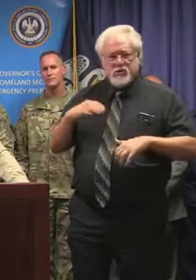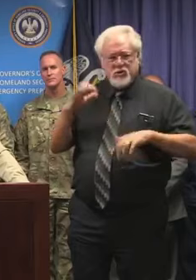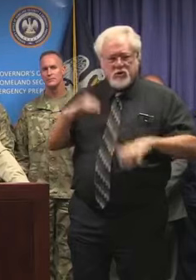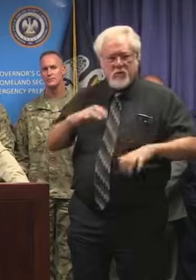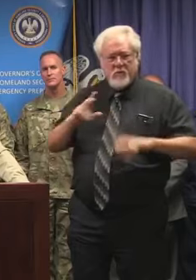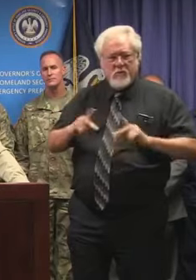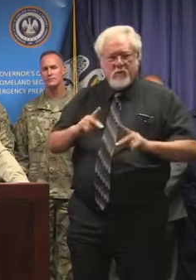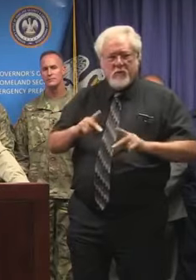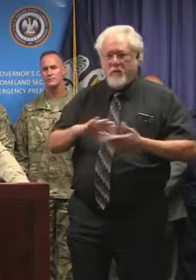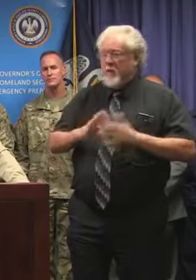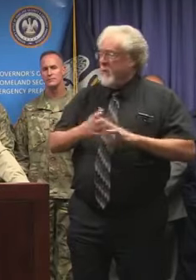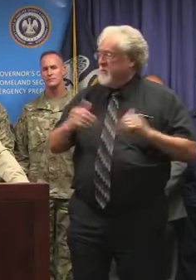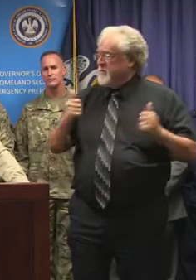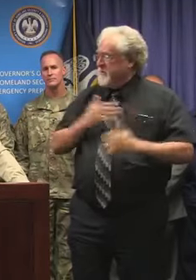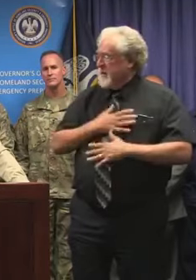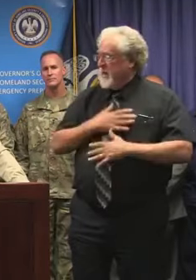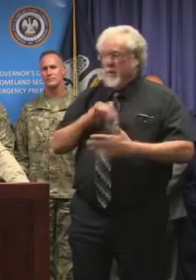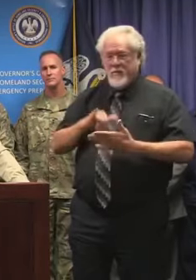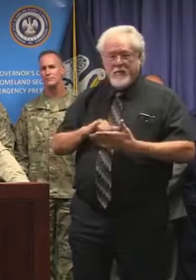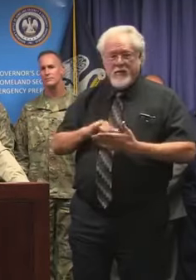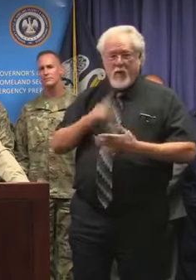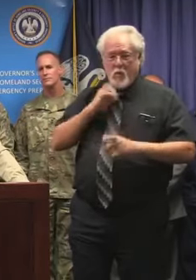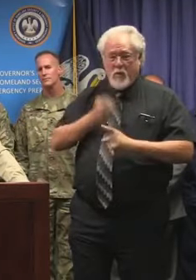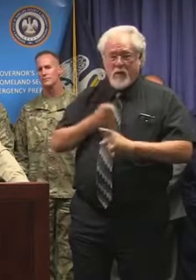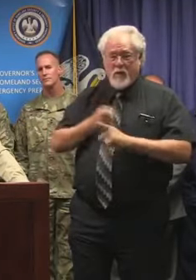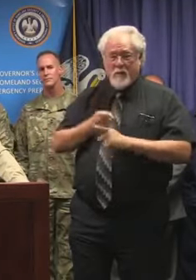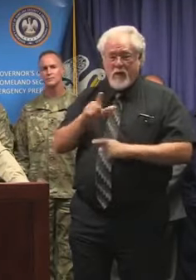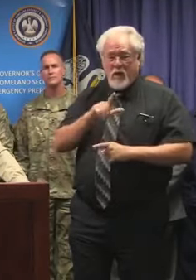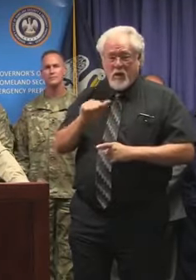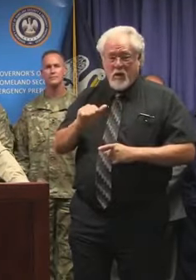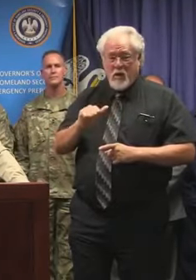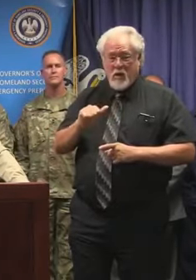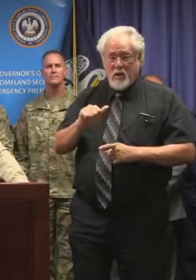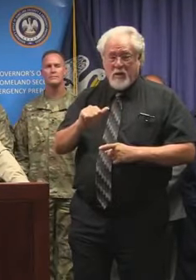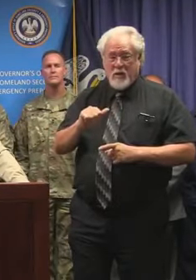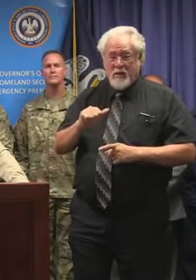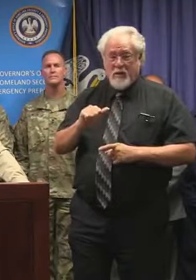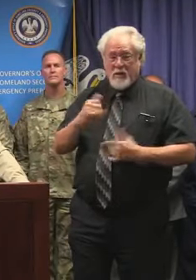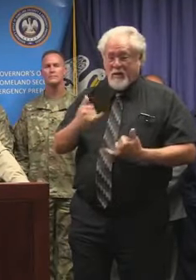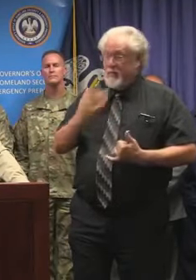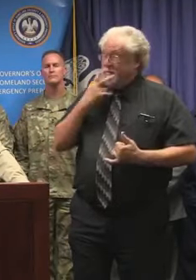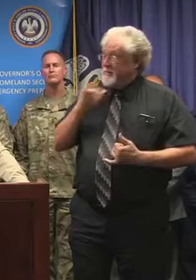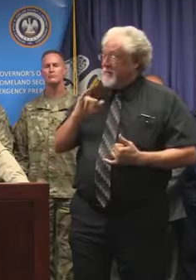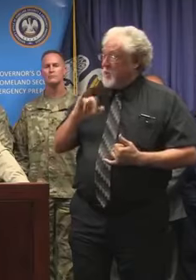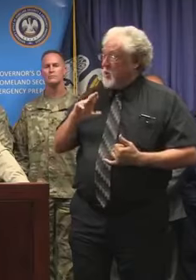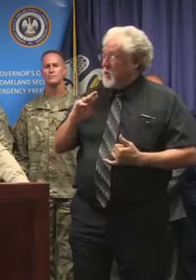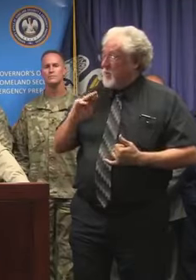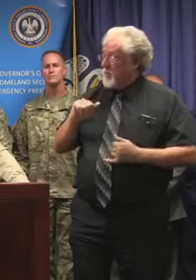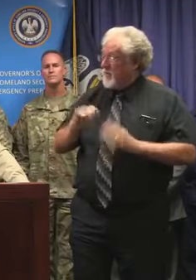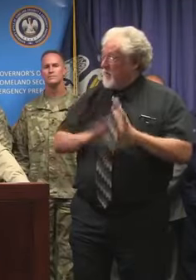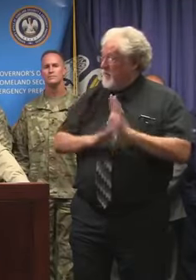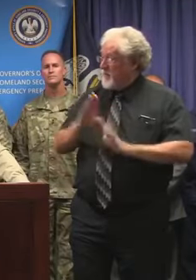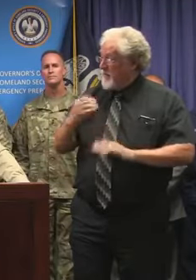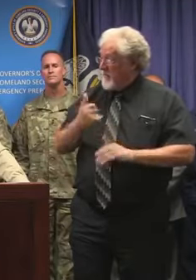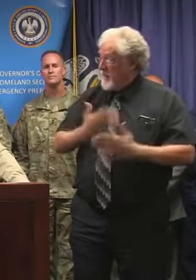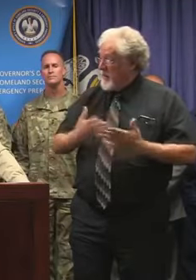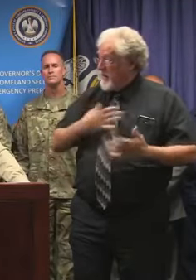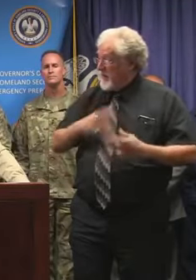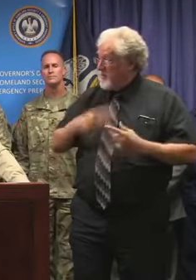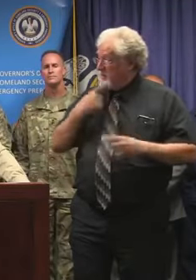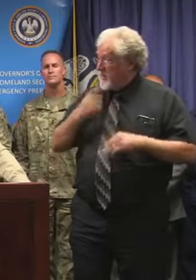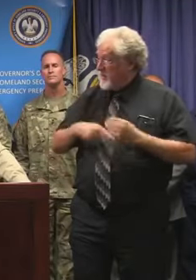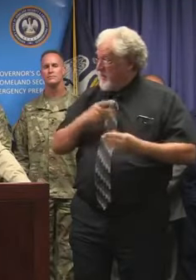have gotten really scared that it's really going to impact Louisiana. Now we see Irma developing. I guess, is there anything that you would like to say to